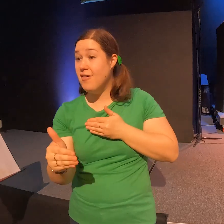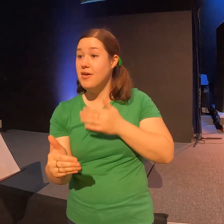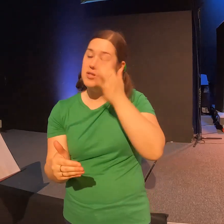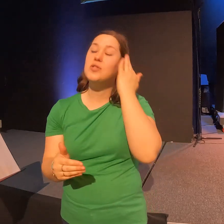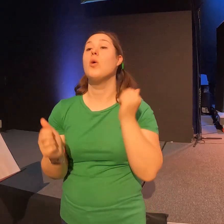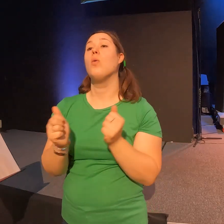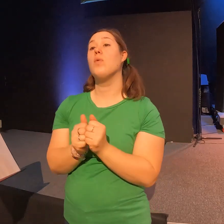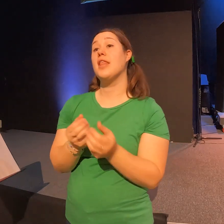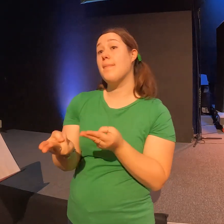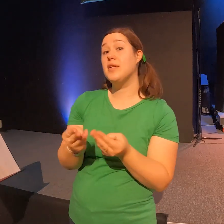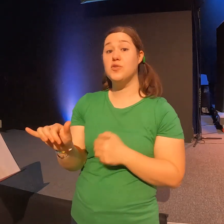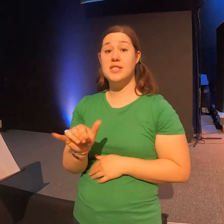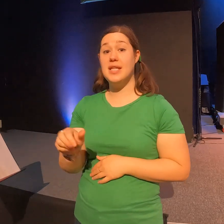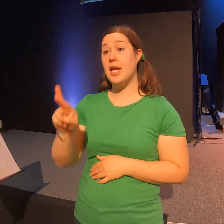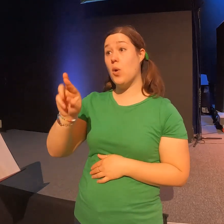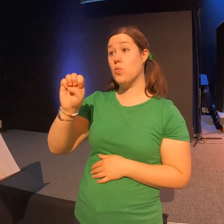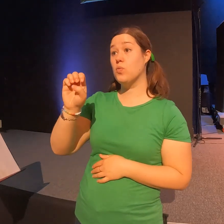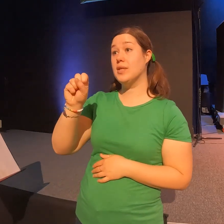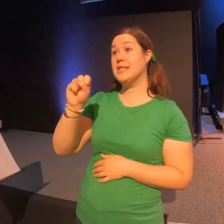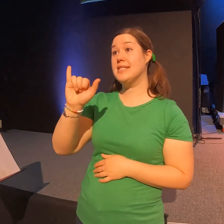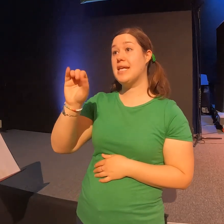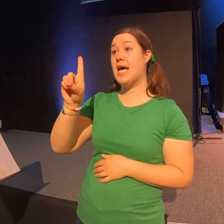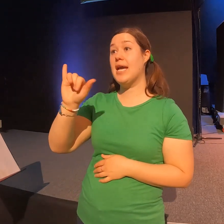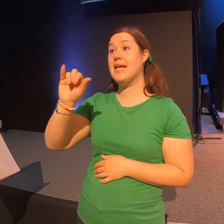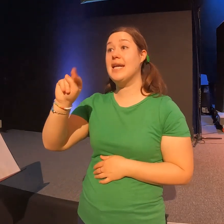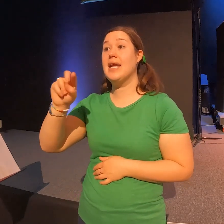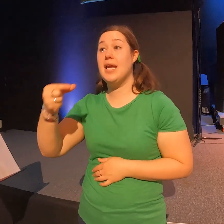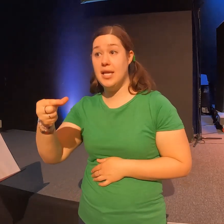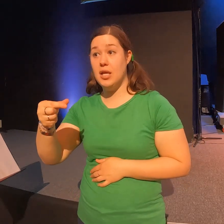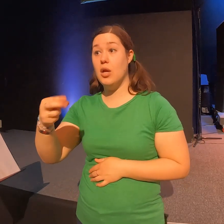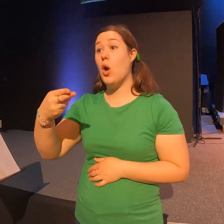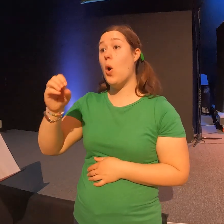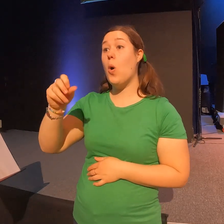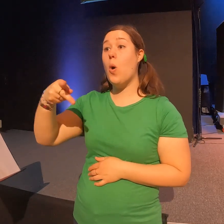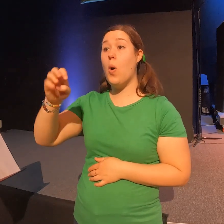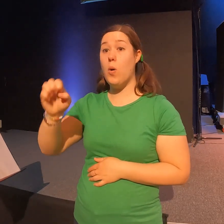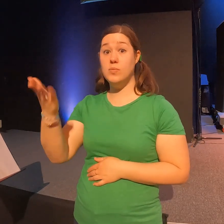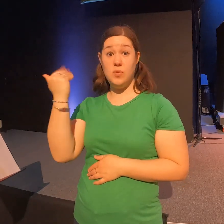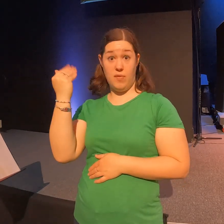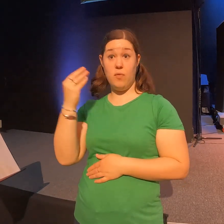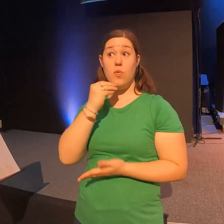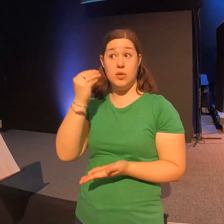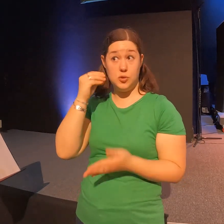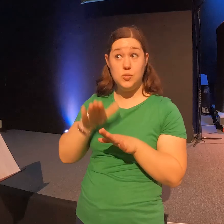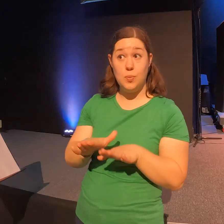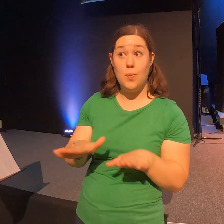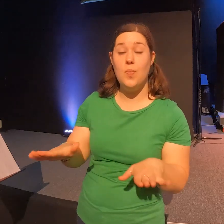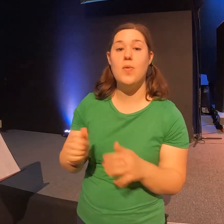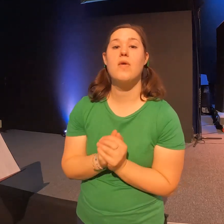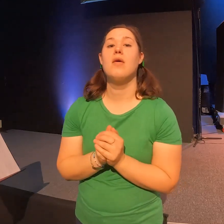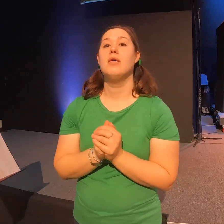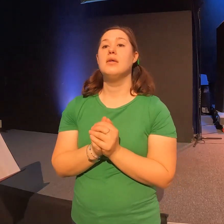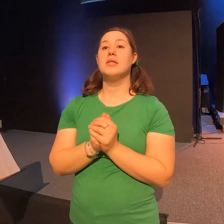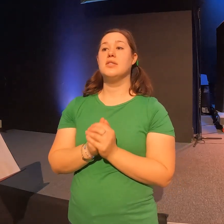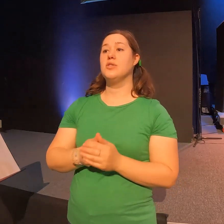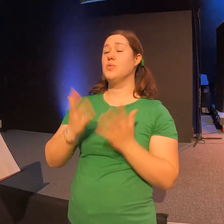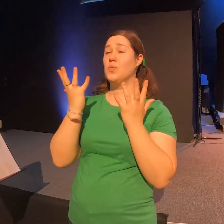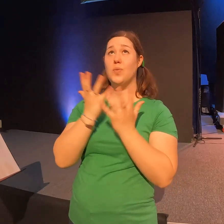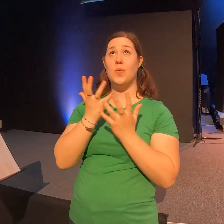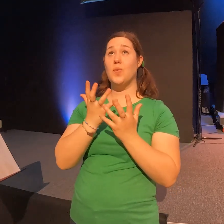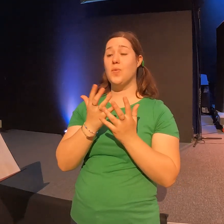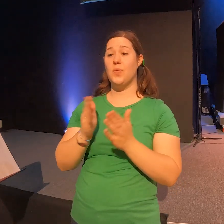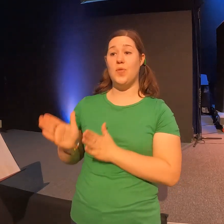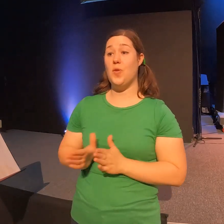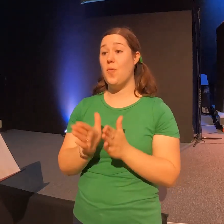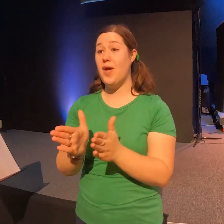are extending our reach through the connection out throughout our state and even throughout our world. So thank you for the ways that our generosity really spreads